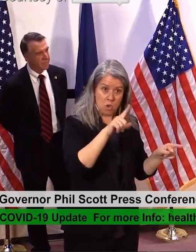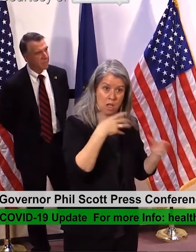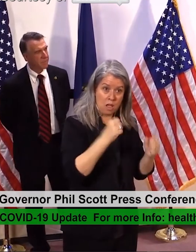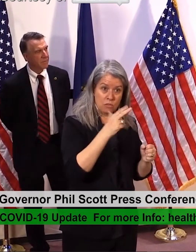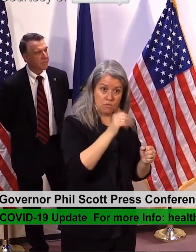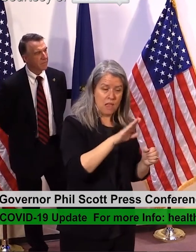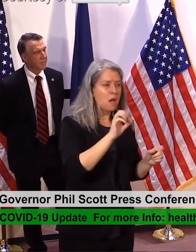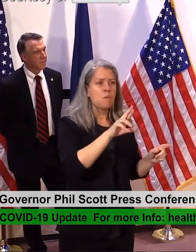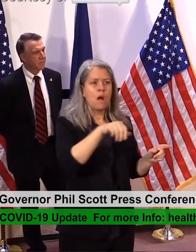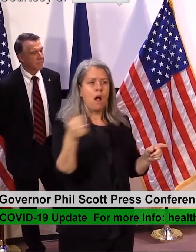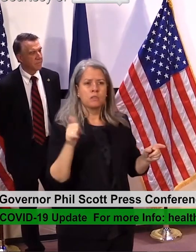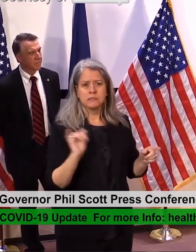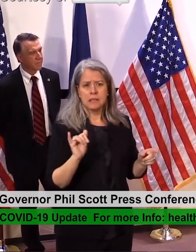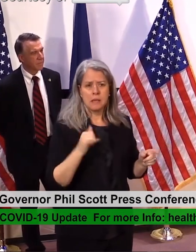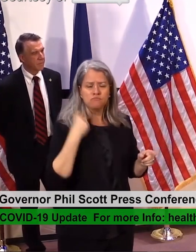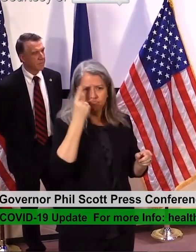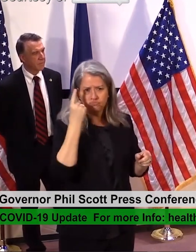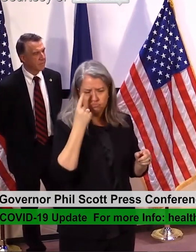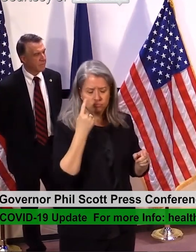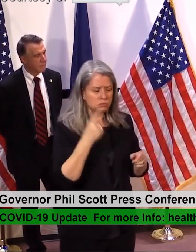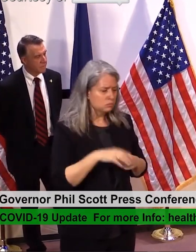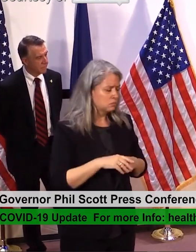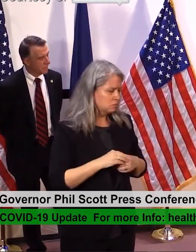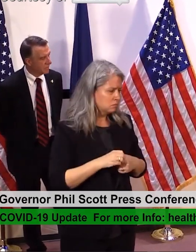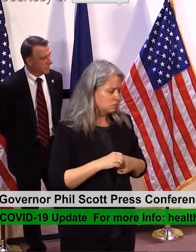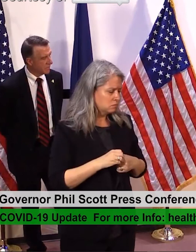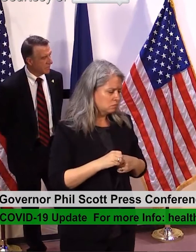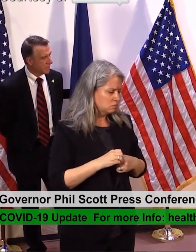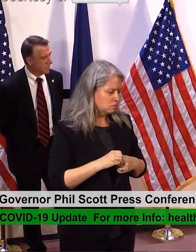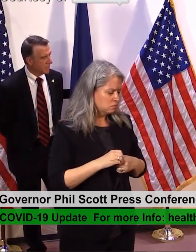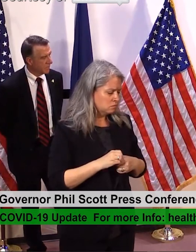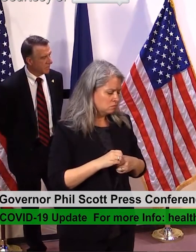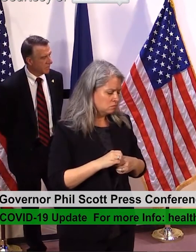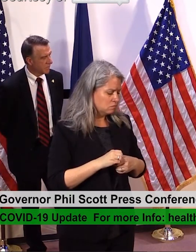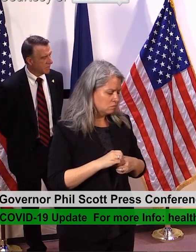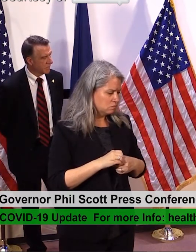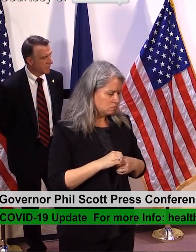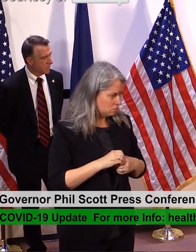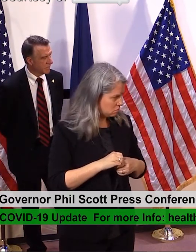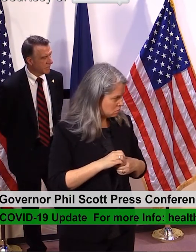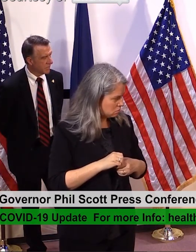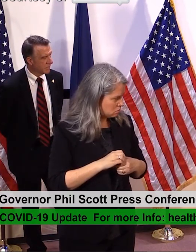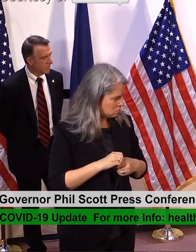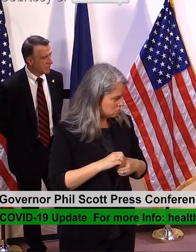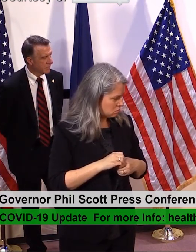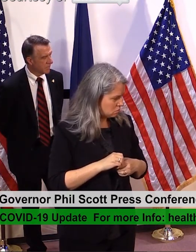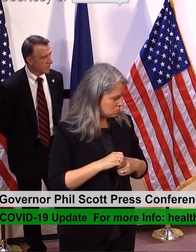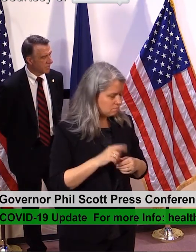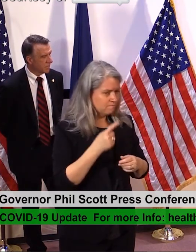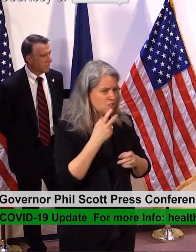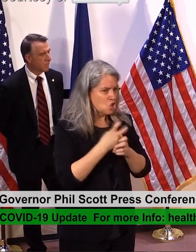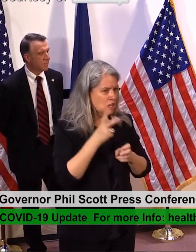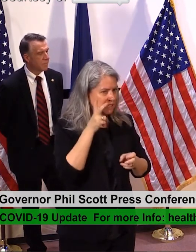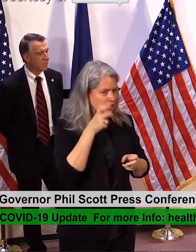thinking beyond that, given that the statistics show you have some idea of at least a percentage of the